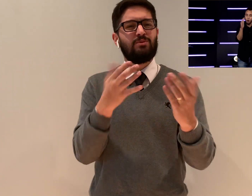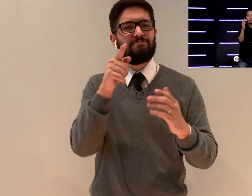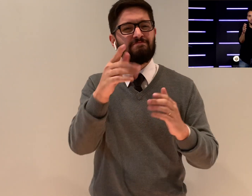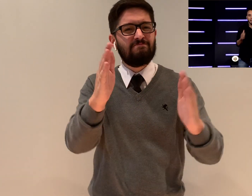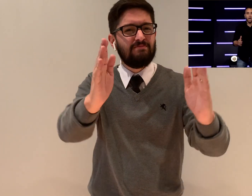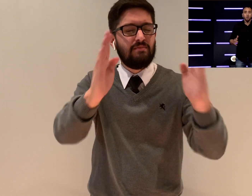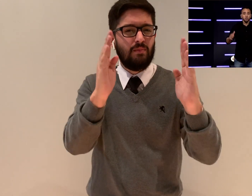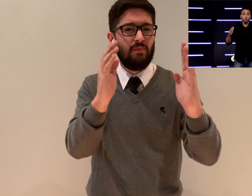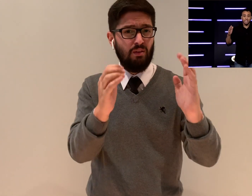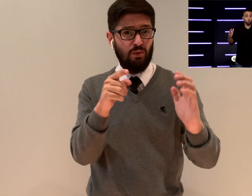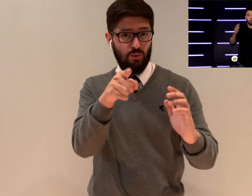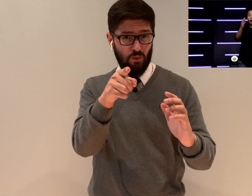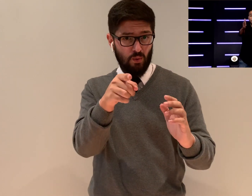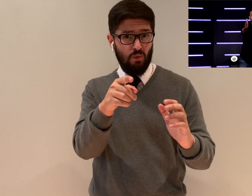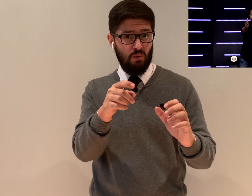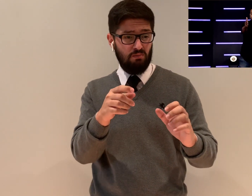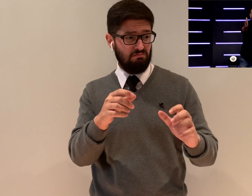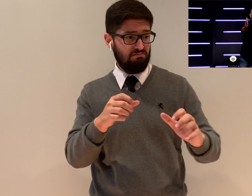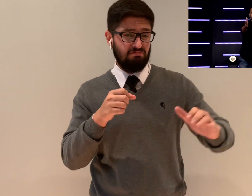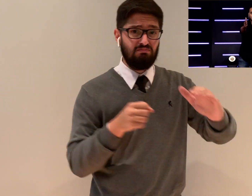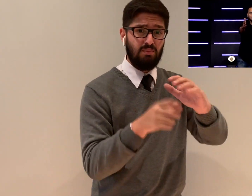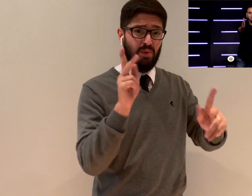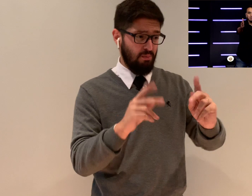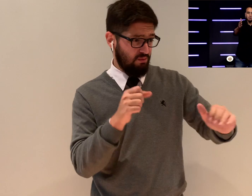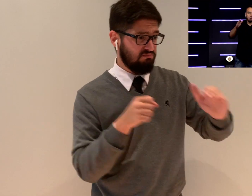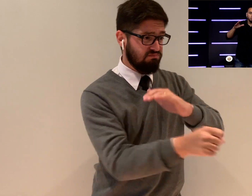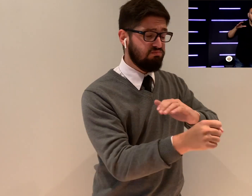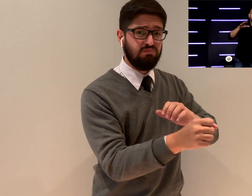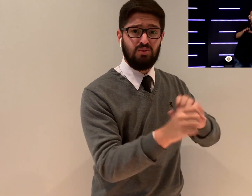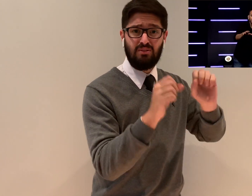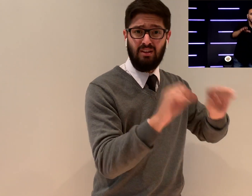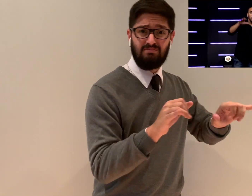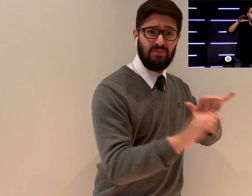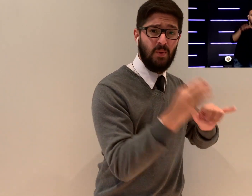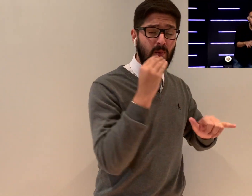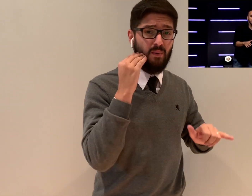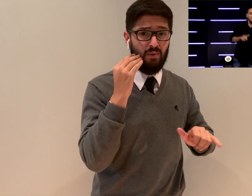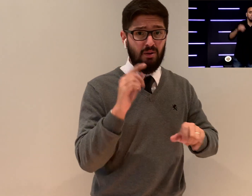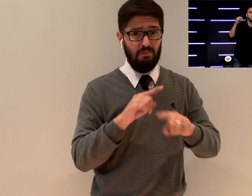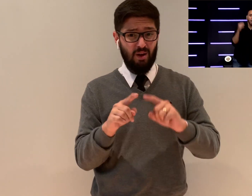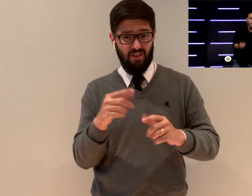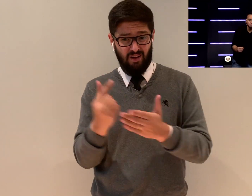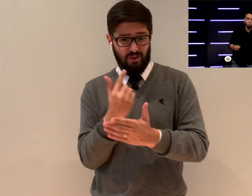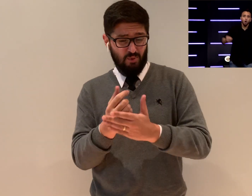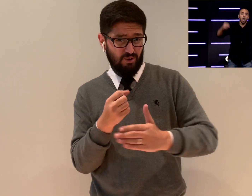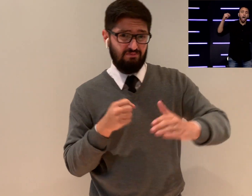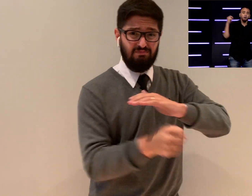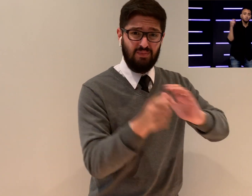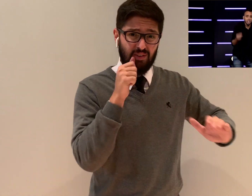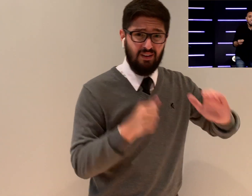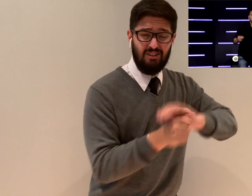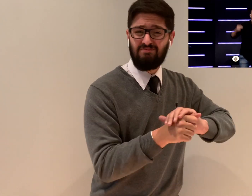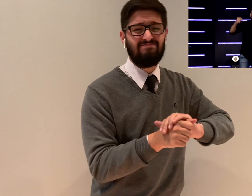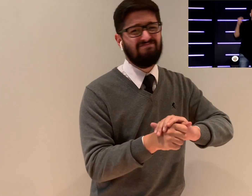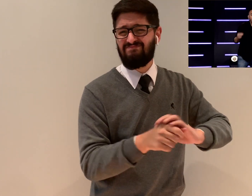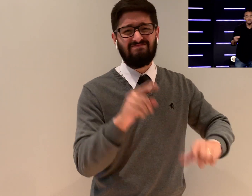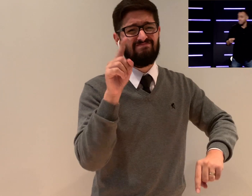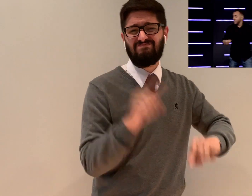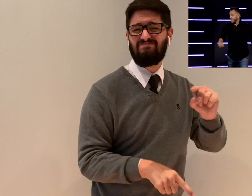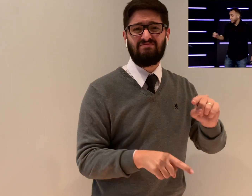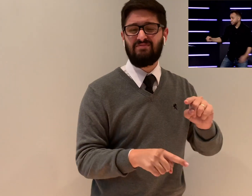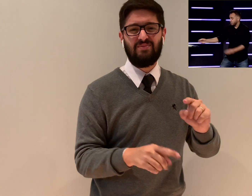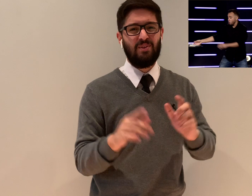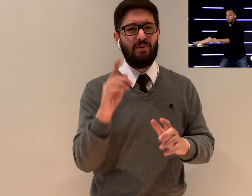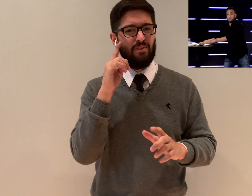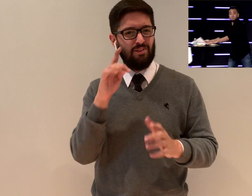you to be focused right now. You can quarantine people, but you can't quarantine the gospel of Jesus Christ.